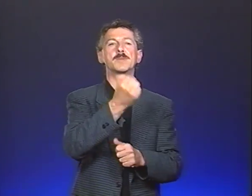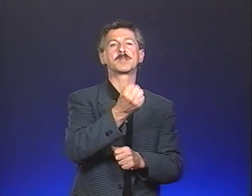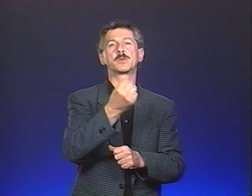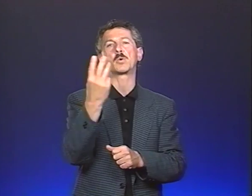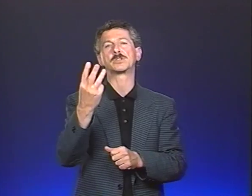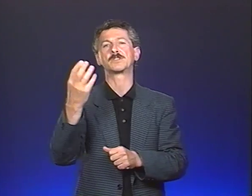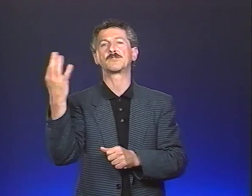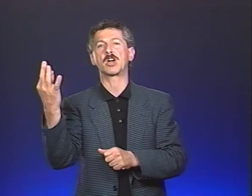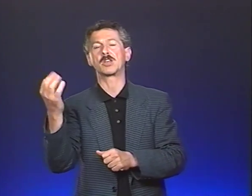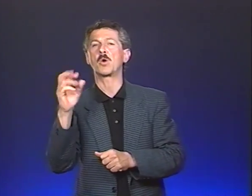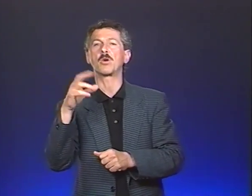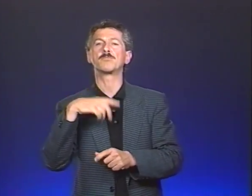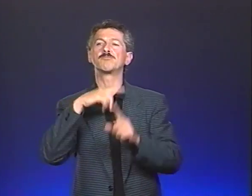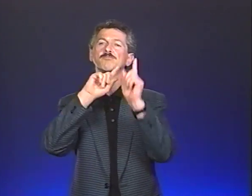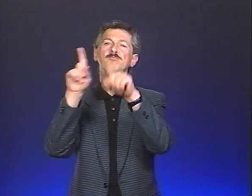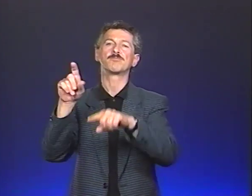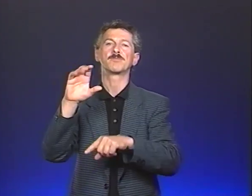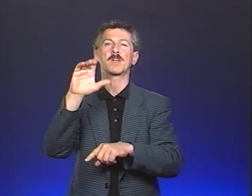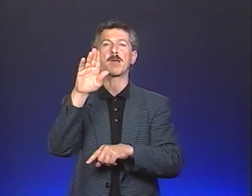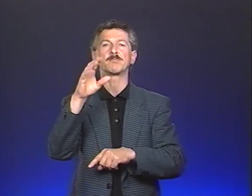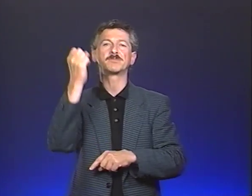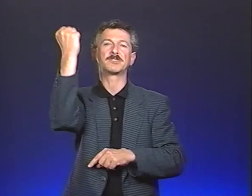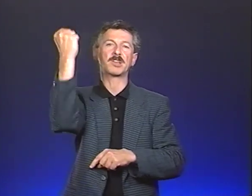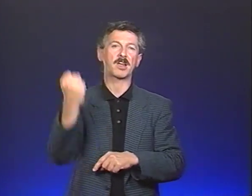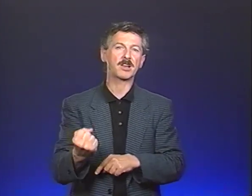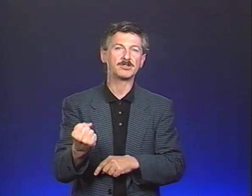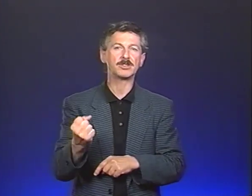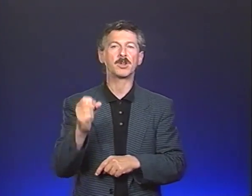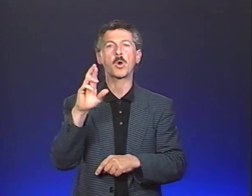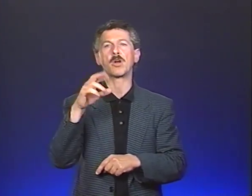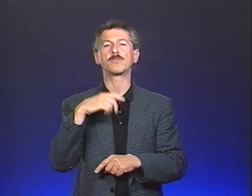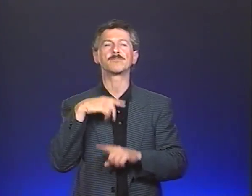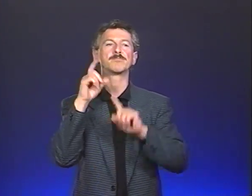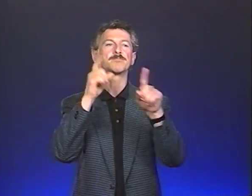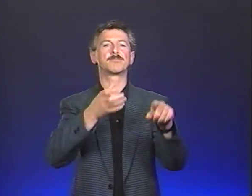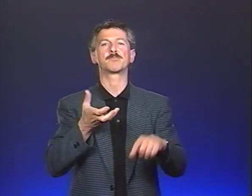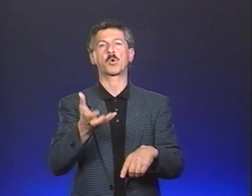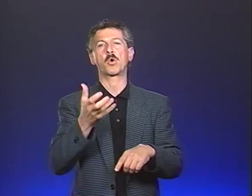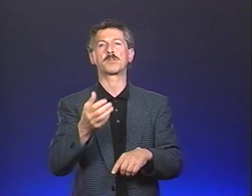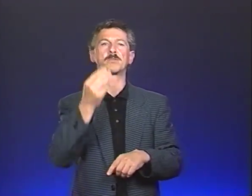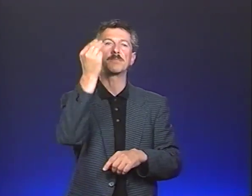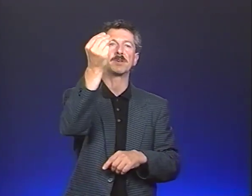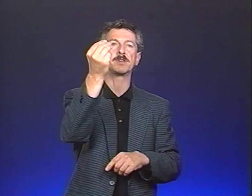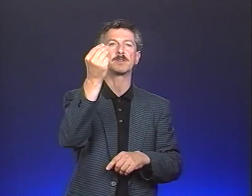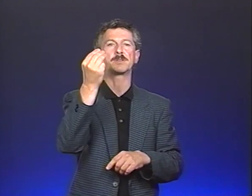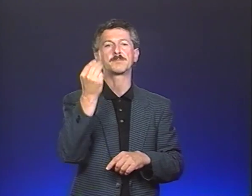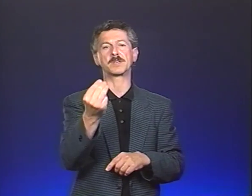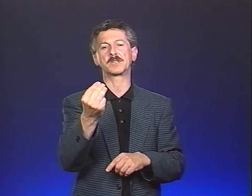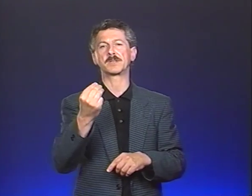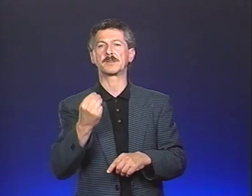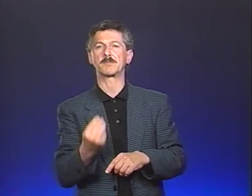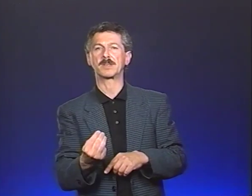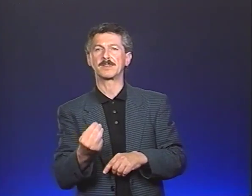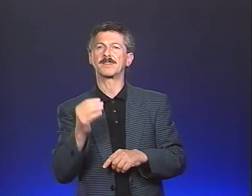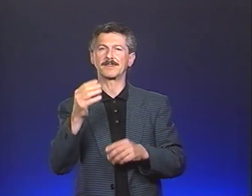example, I work Mondays, Wednesdays, and Fridays. I go to the club on Saturdays. I go bowling every other